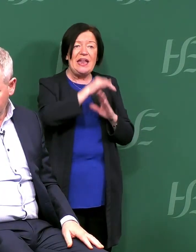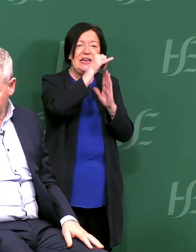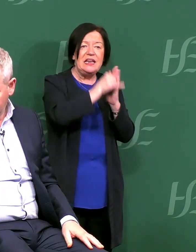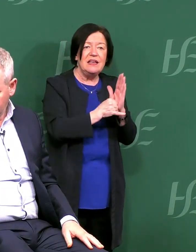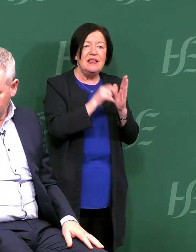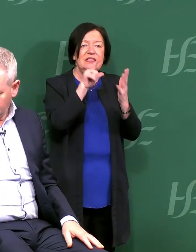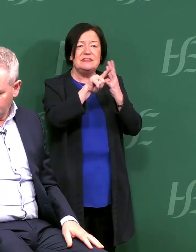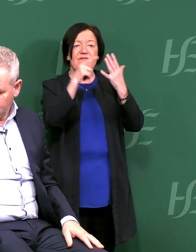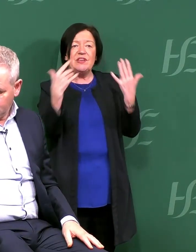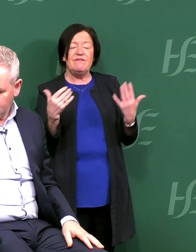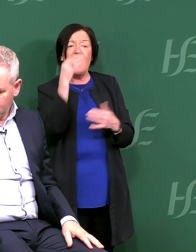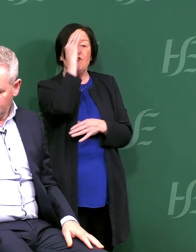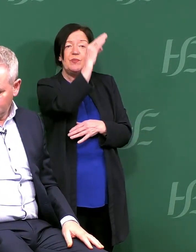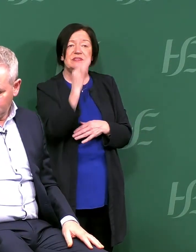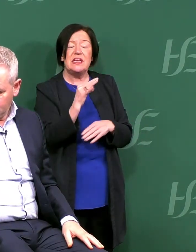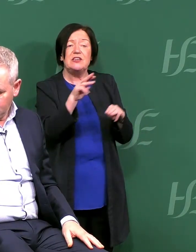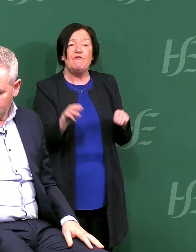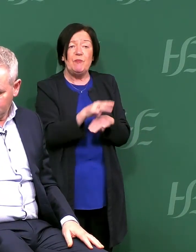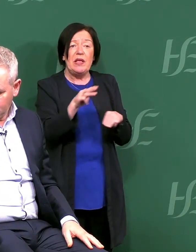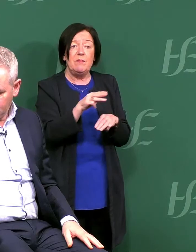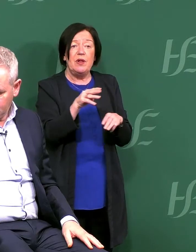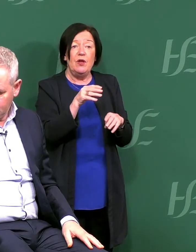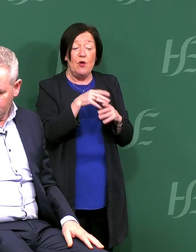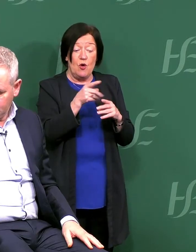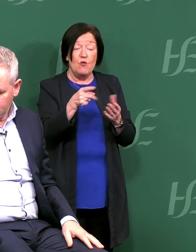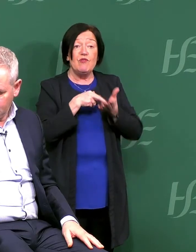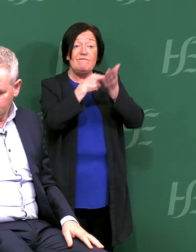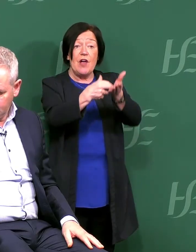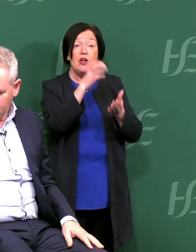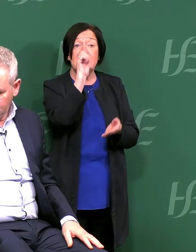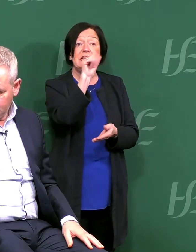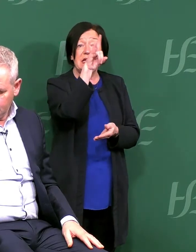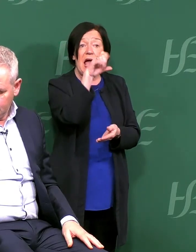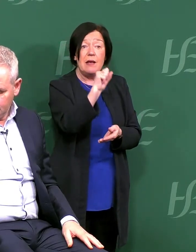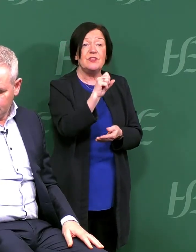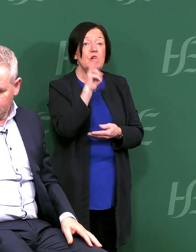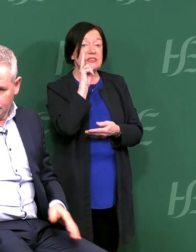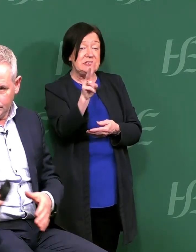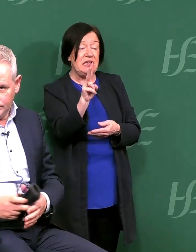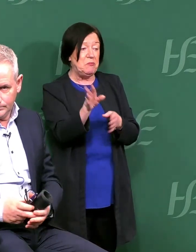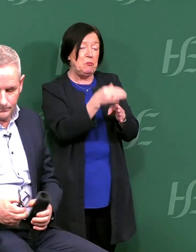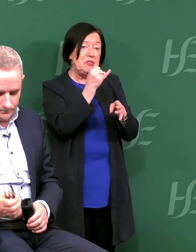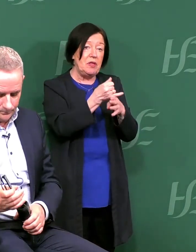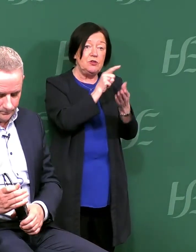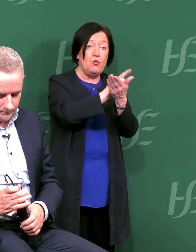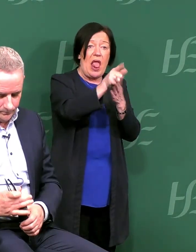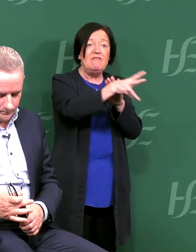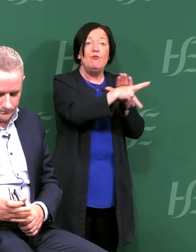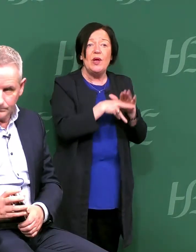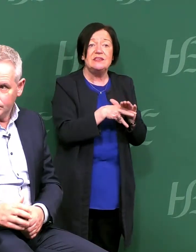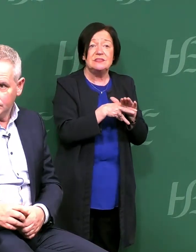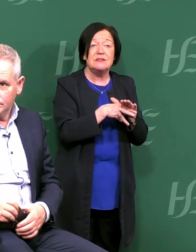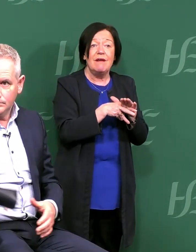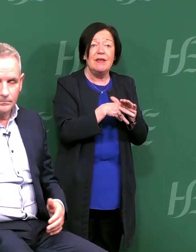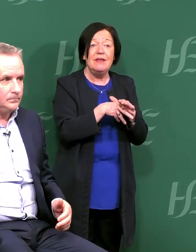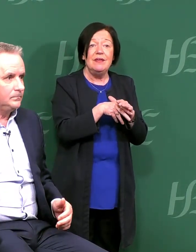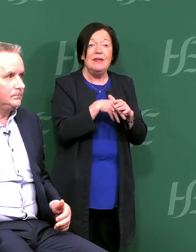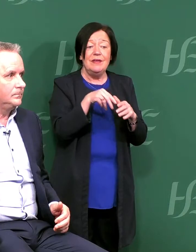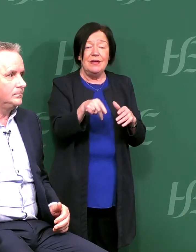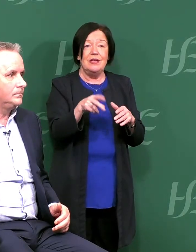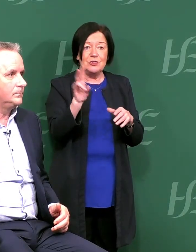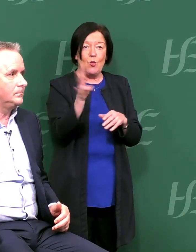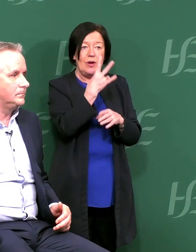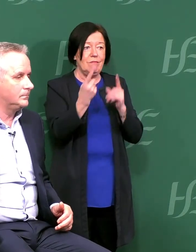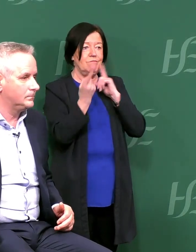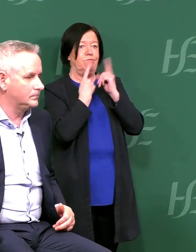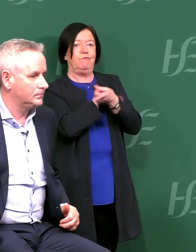about 75% of people who are referred to CAMS are seen within 12 weeks. So actually there's, it's a very quick